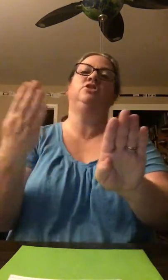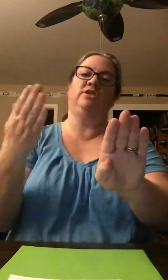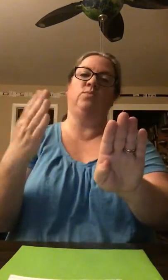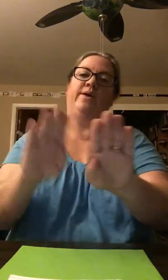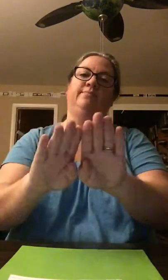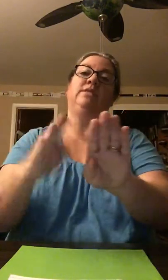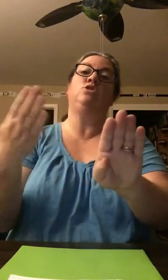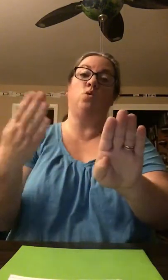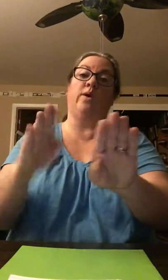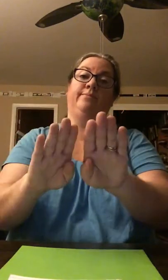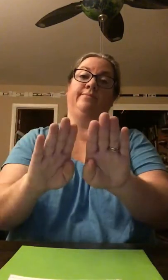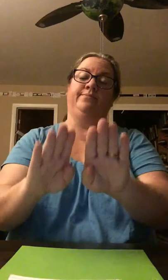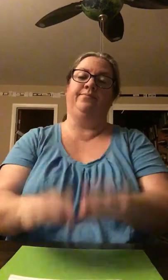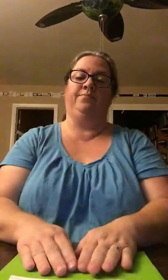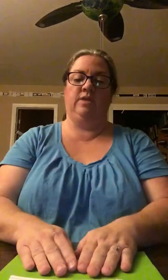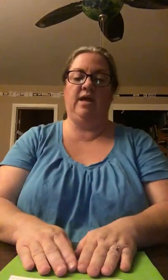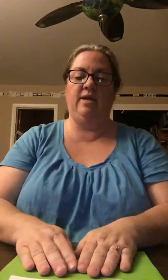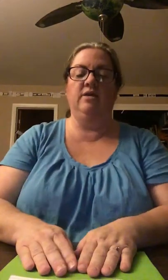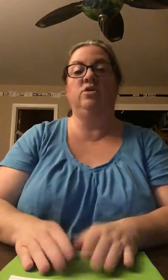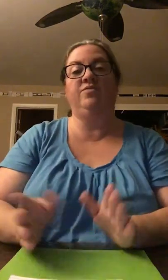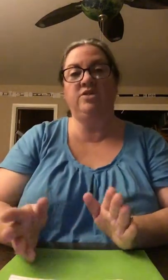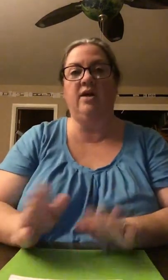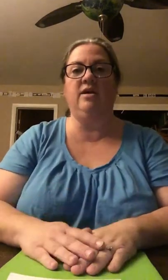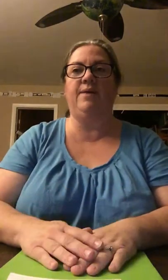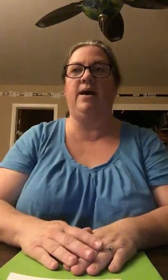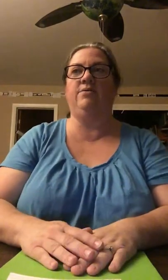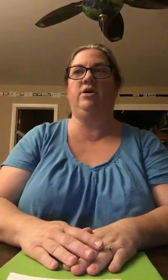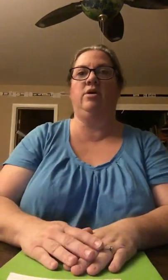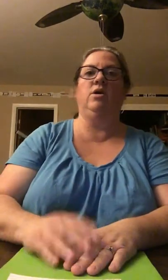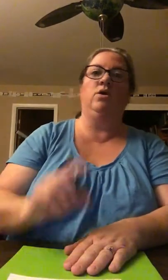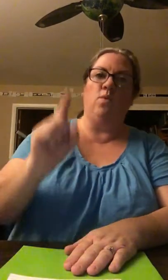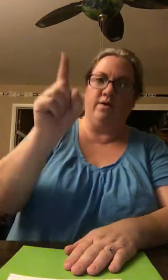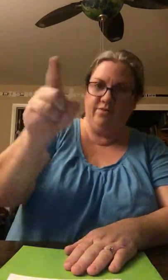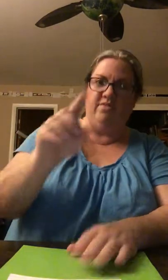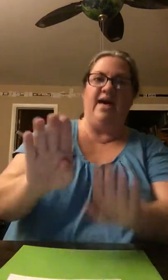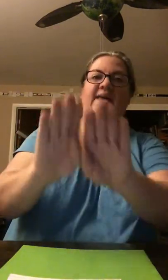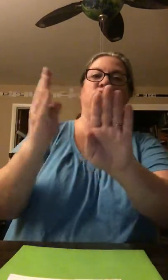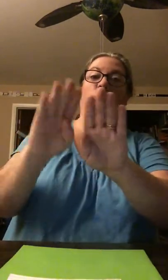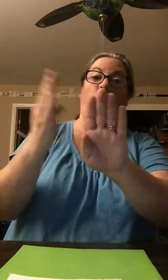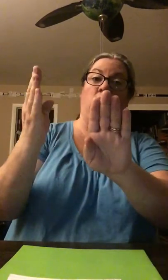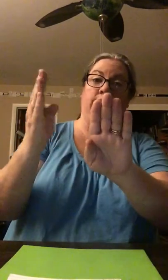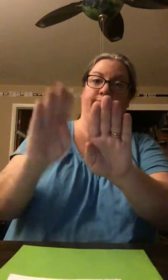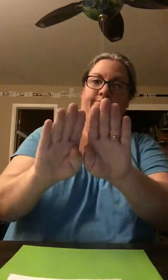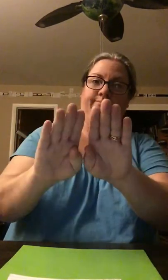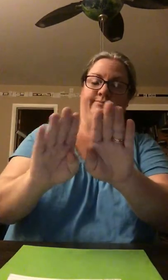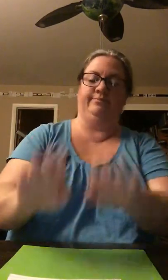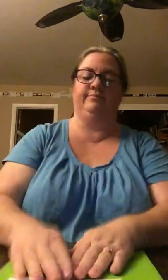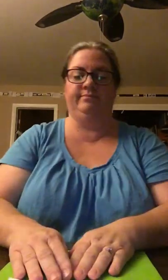just one. Door. Okay, so if you're talking about, walk through that door.